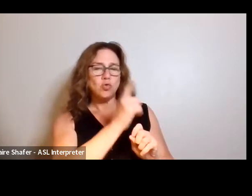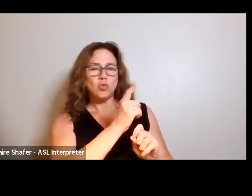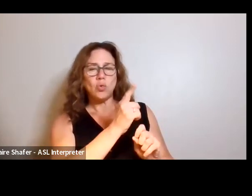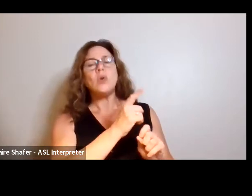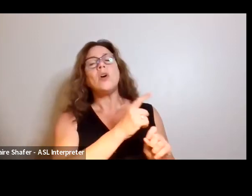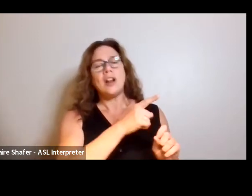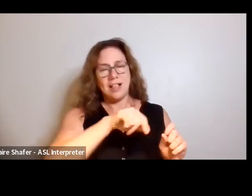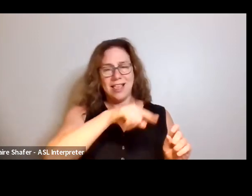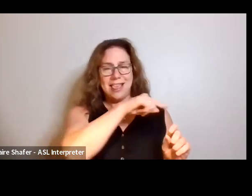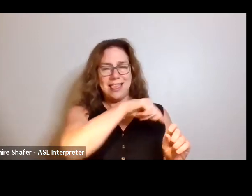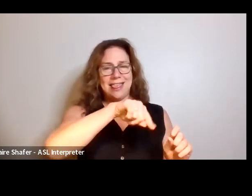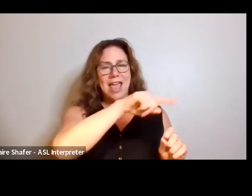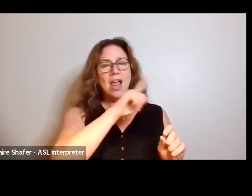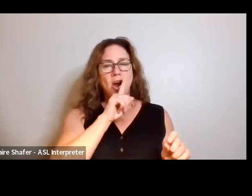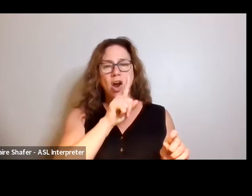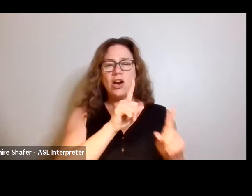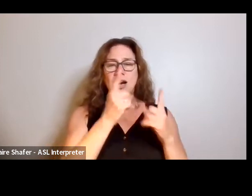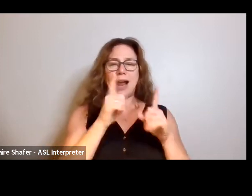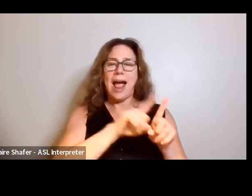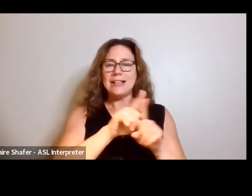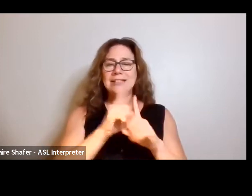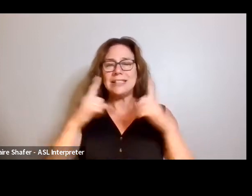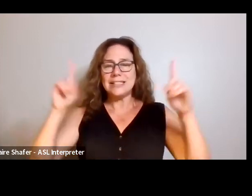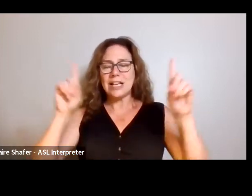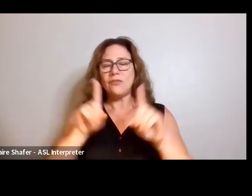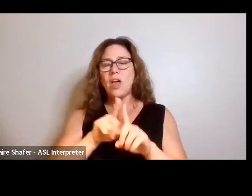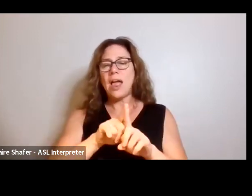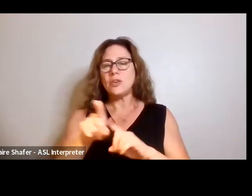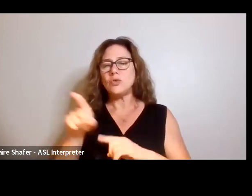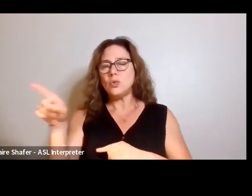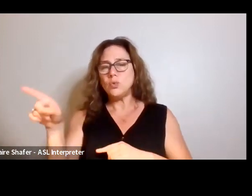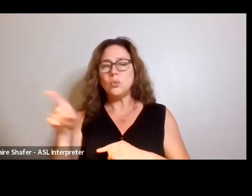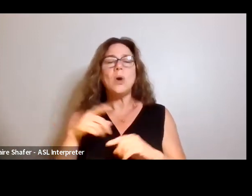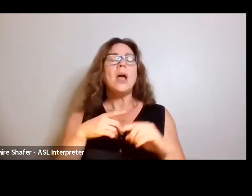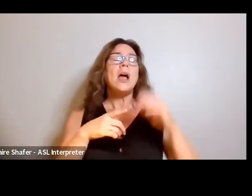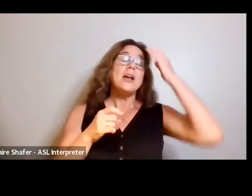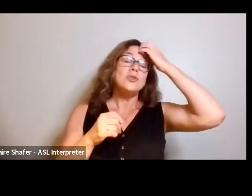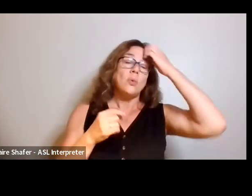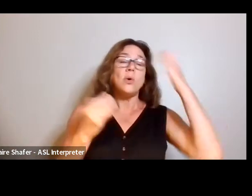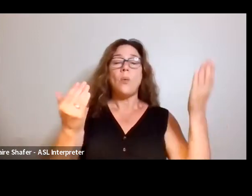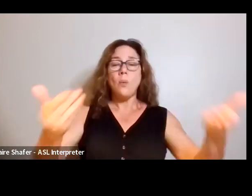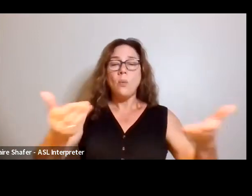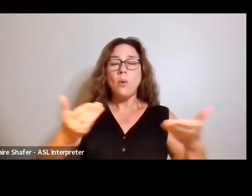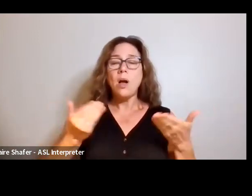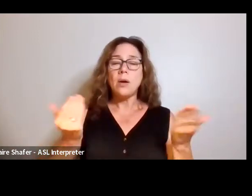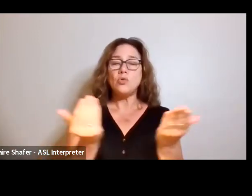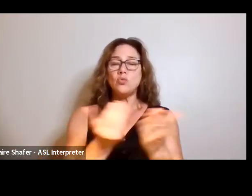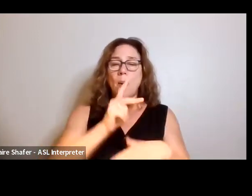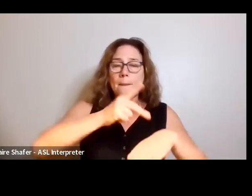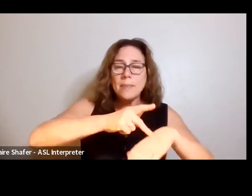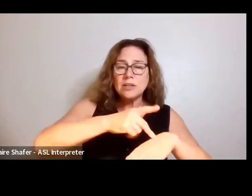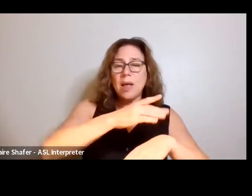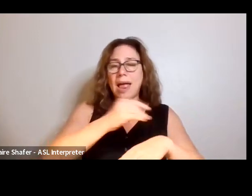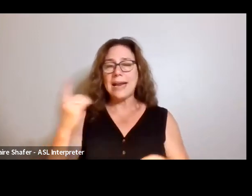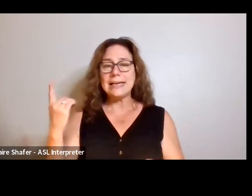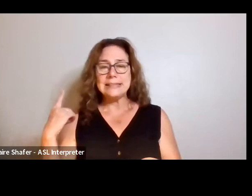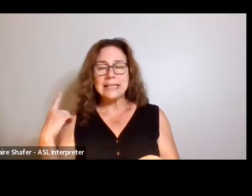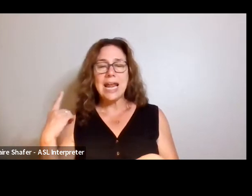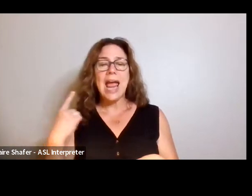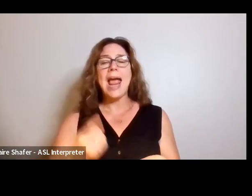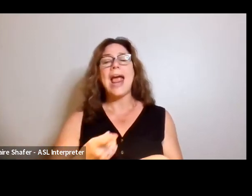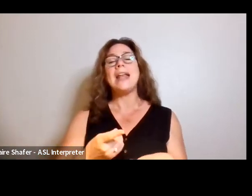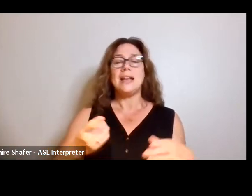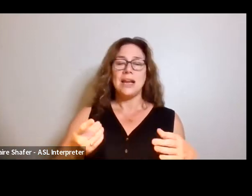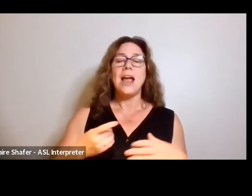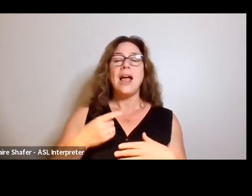are. We welcomed a new assistant principal, a new dean, and during the summer, a returning facility manager. And